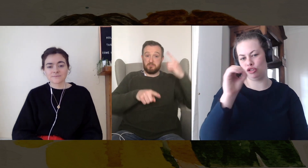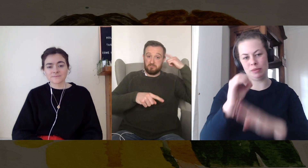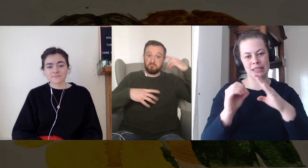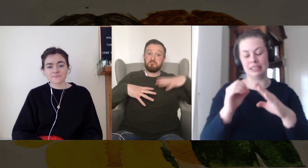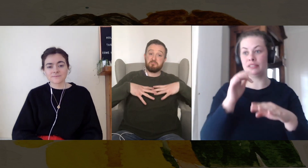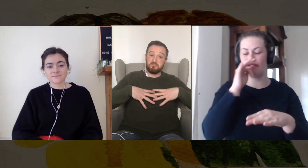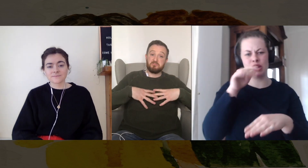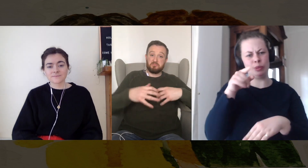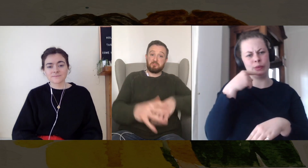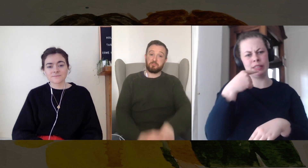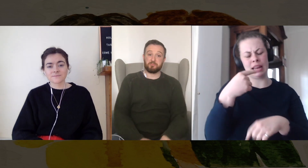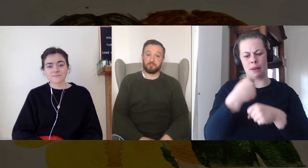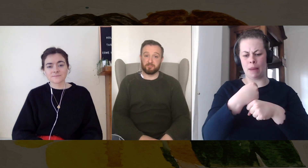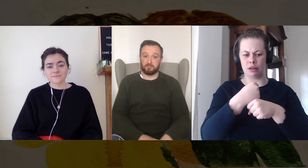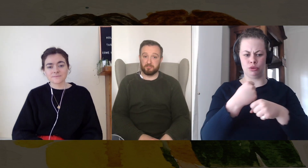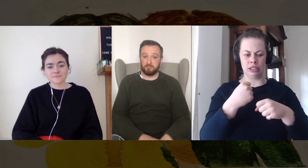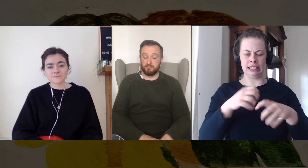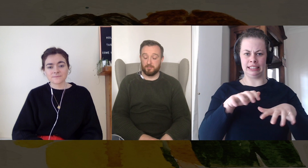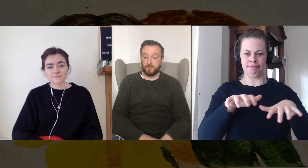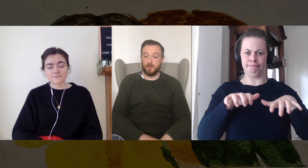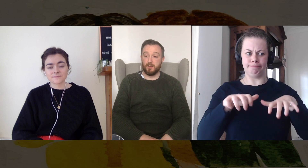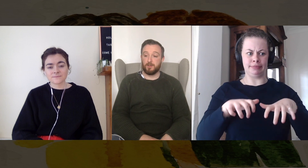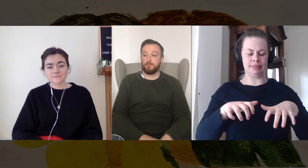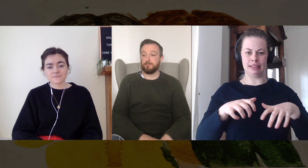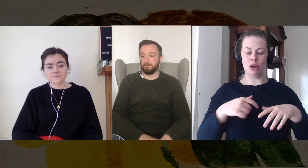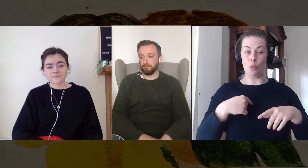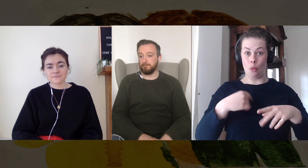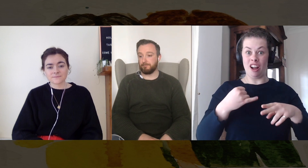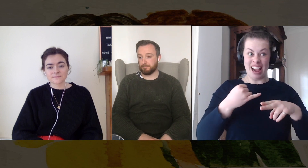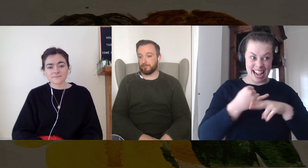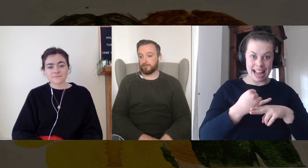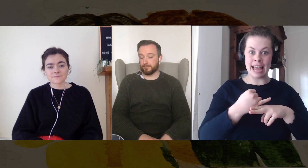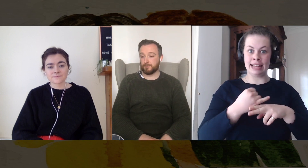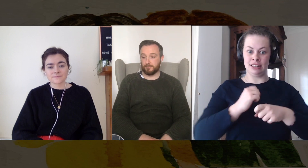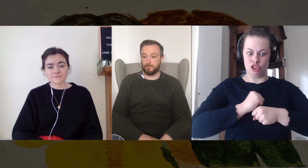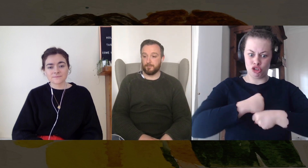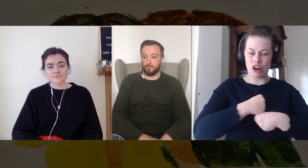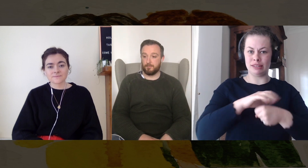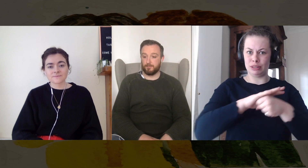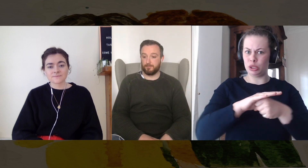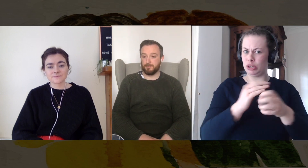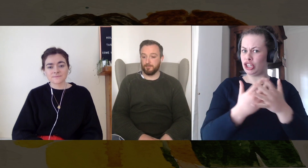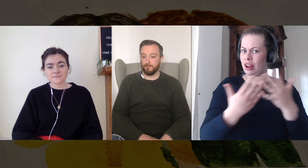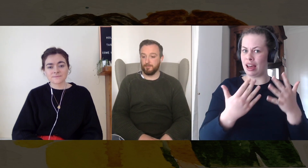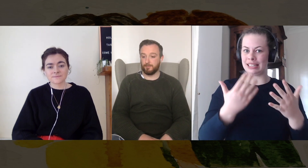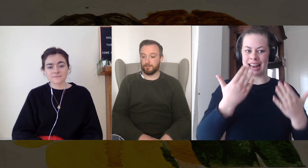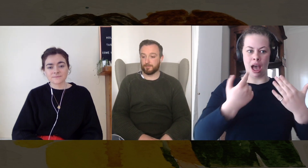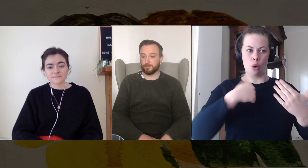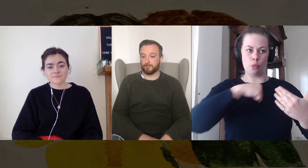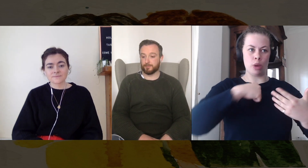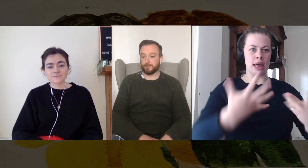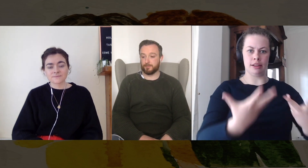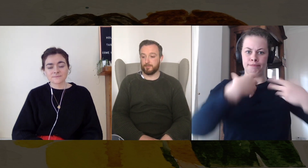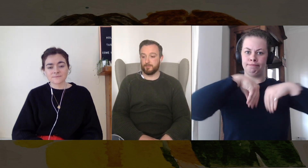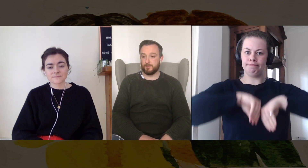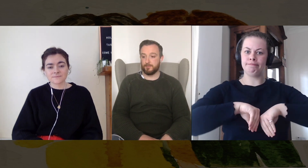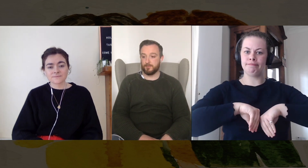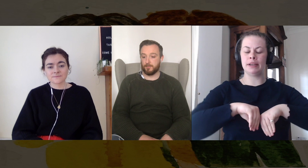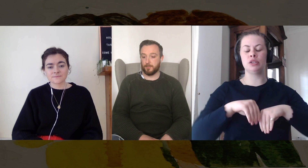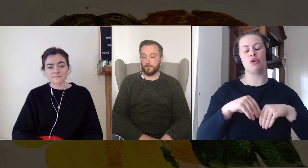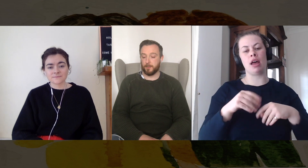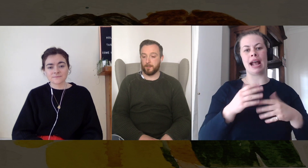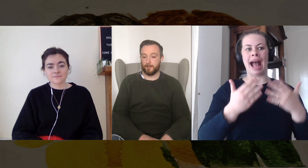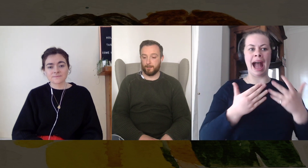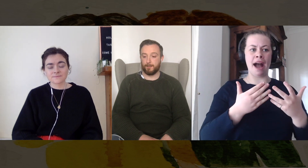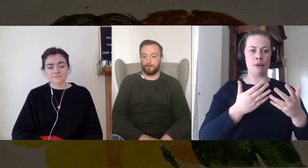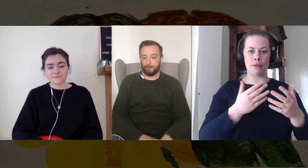it's Yeah. yin and yang. Exactly, and vice versa. Yeah. If your brain is running 1,000 miles an hour, so is your body. Totally. And like it's interesting you're saying